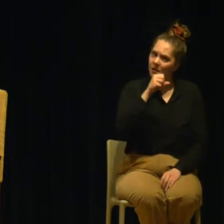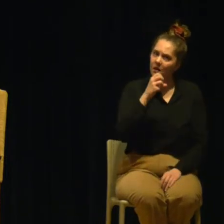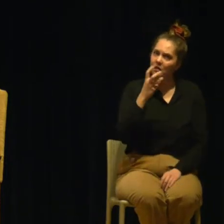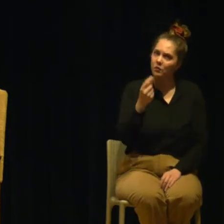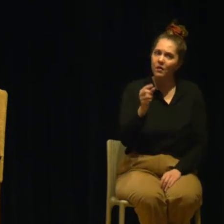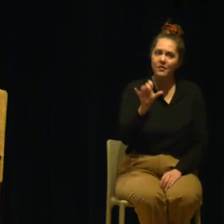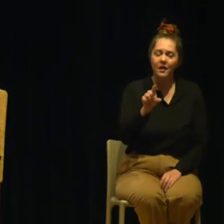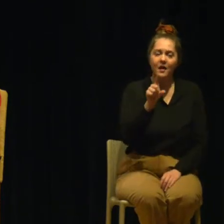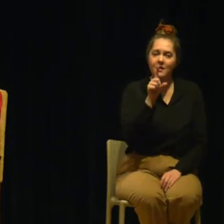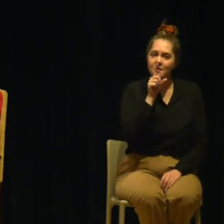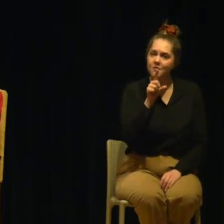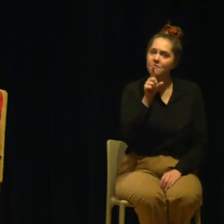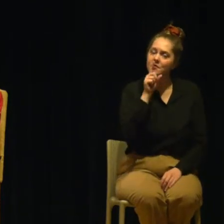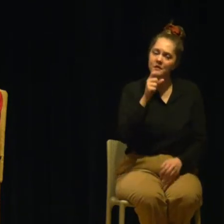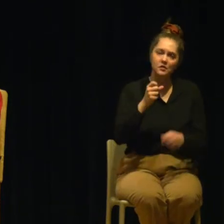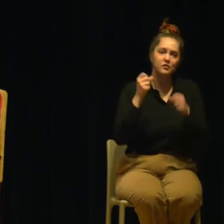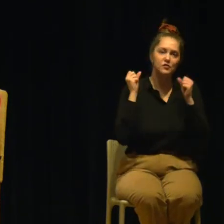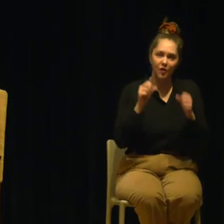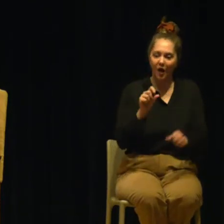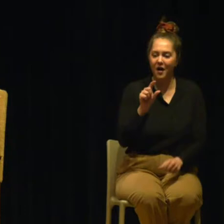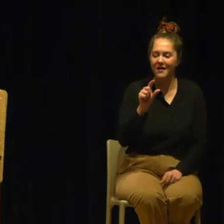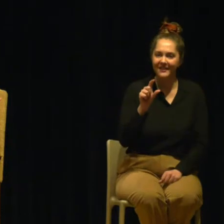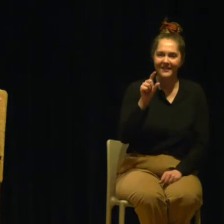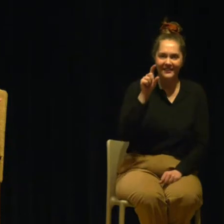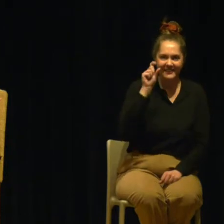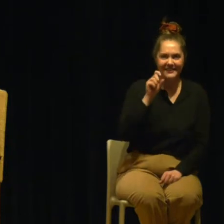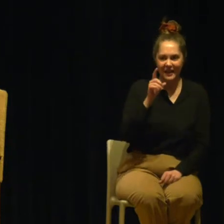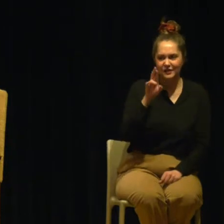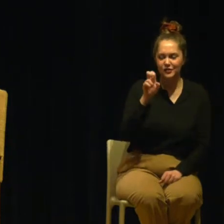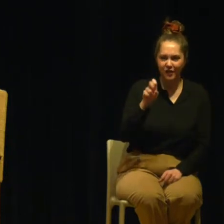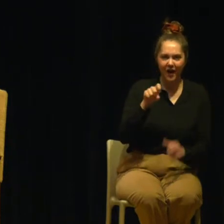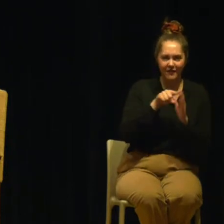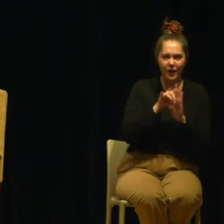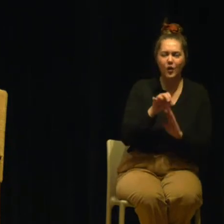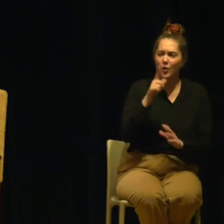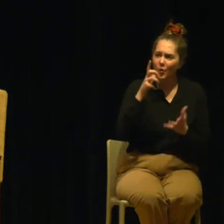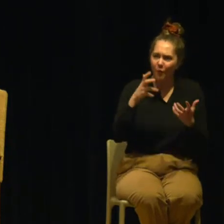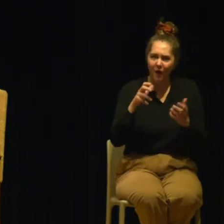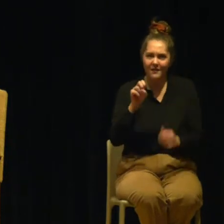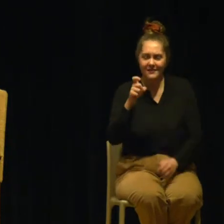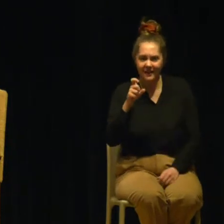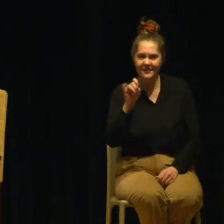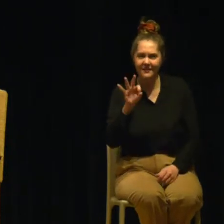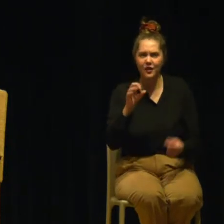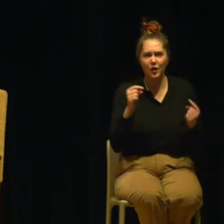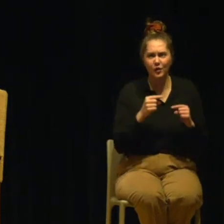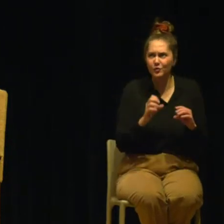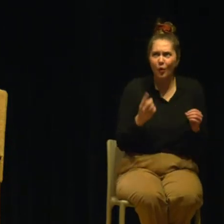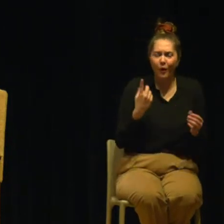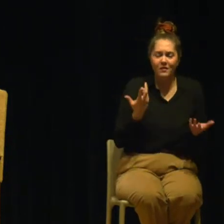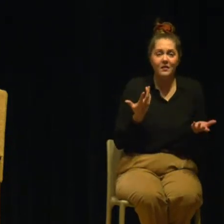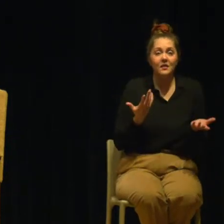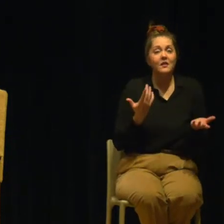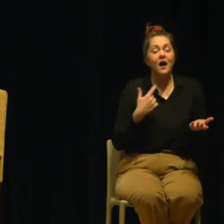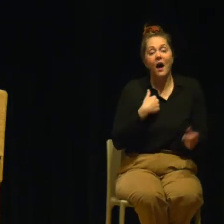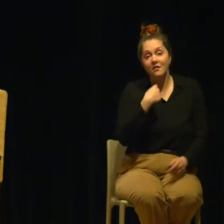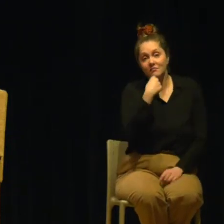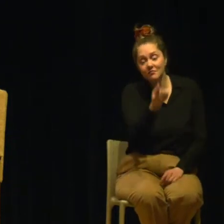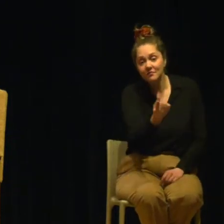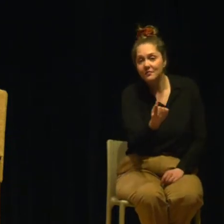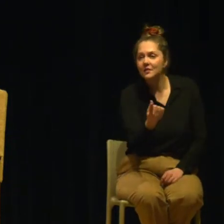potent libido killer, because who wants to have sex if it's painful? No one. So I say that to